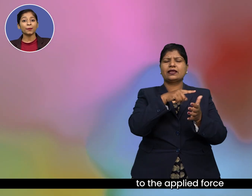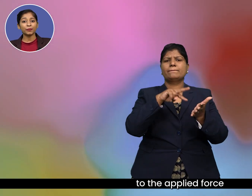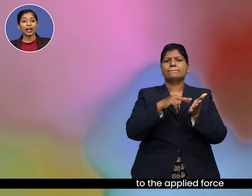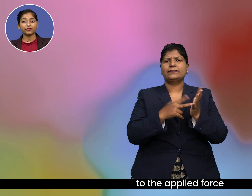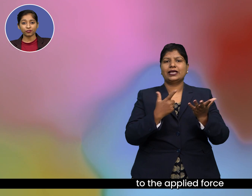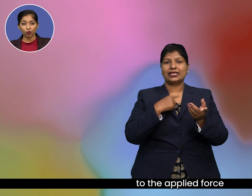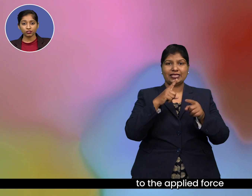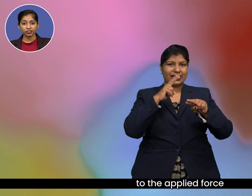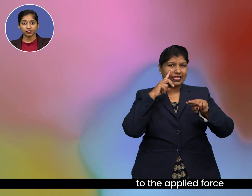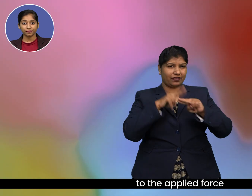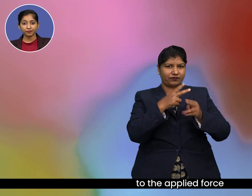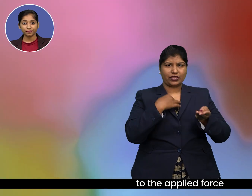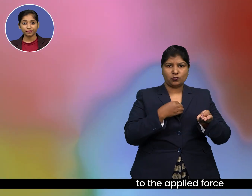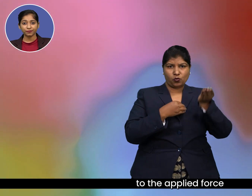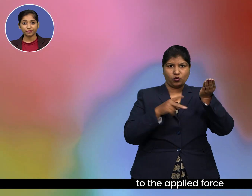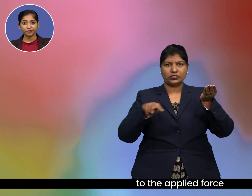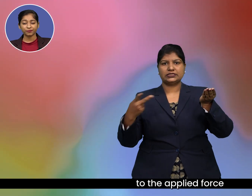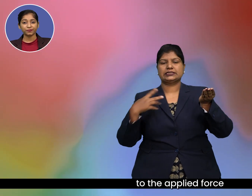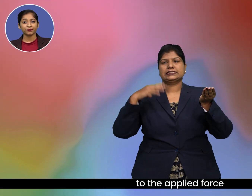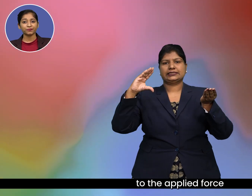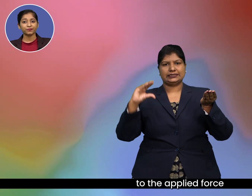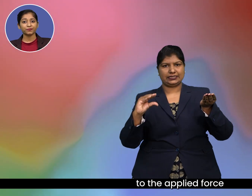to the applied force